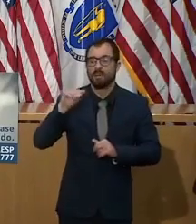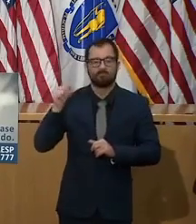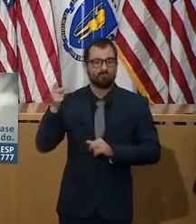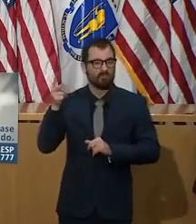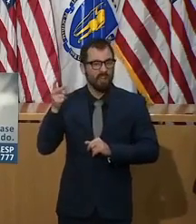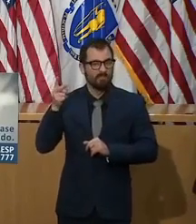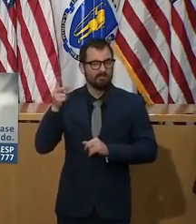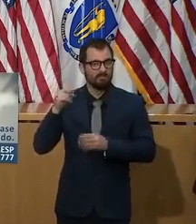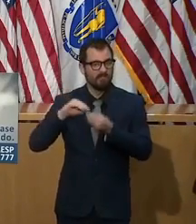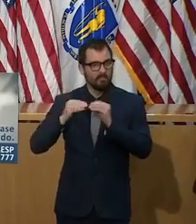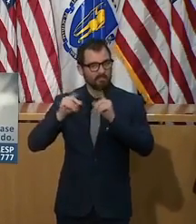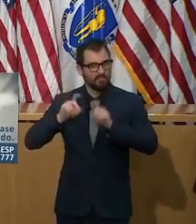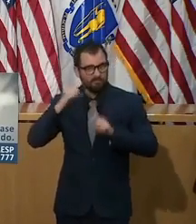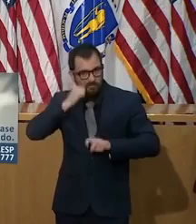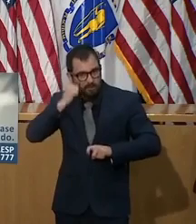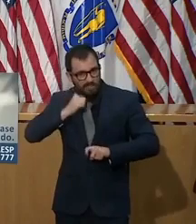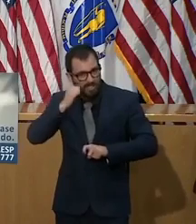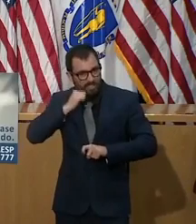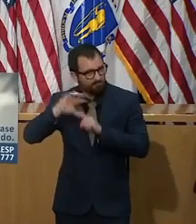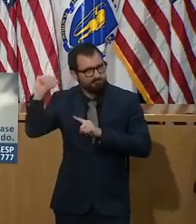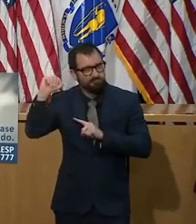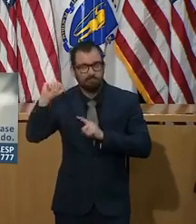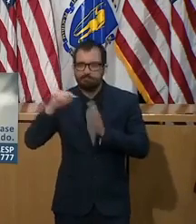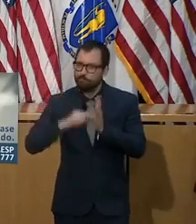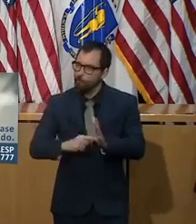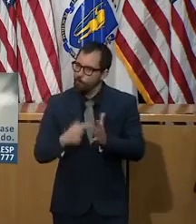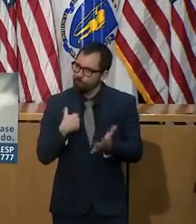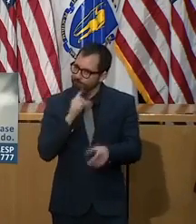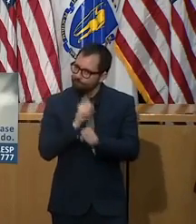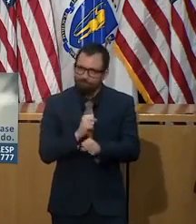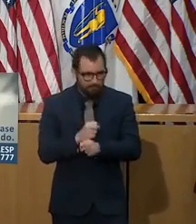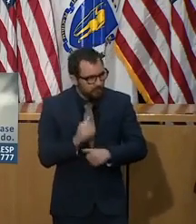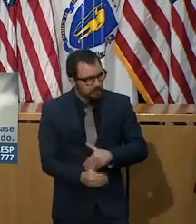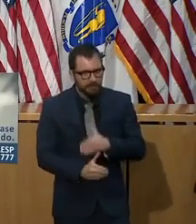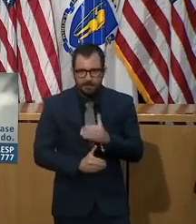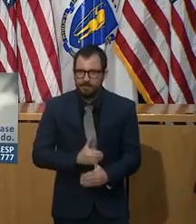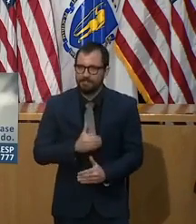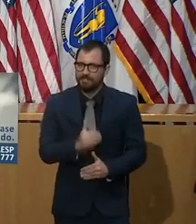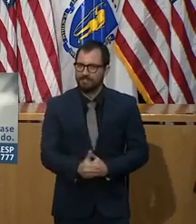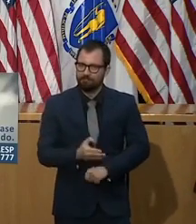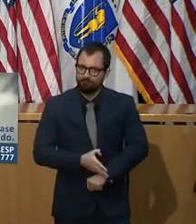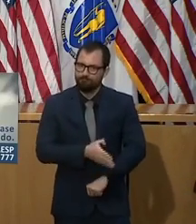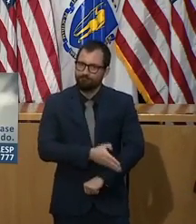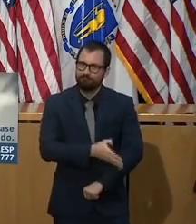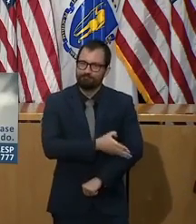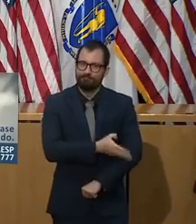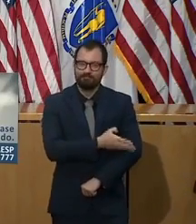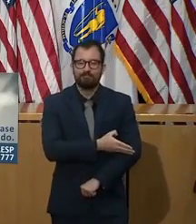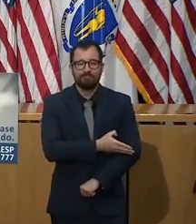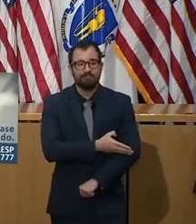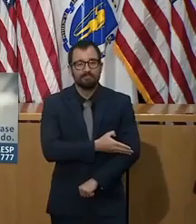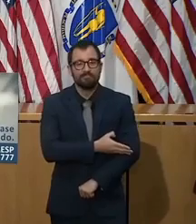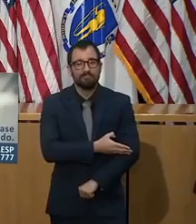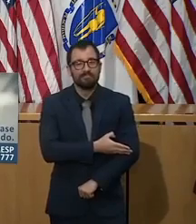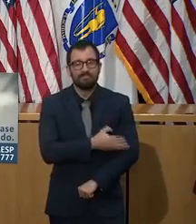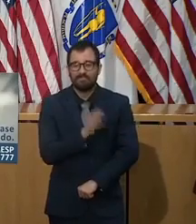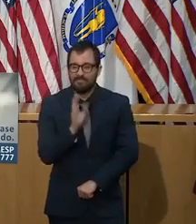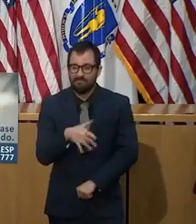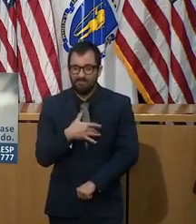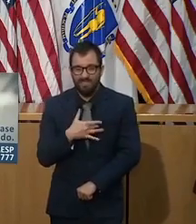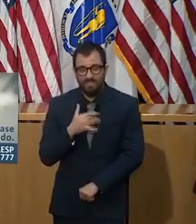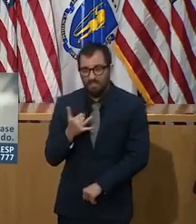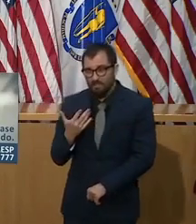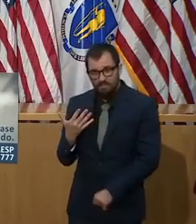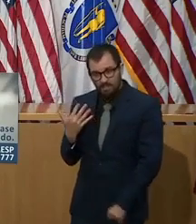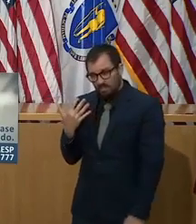progress, but sometimes it seems like a lot more than 35 days ago. At that time, we directed the Department of Public